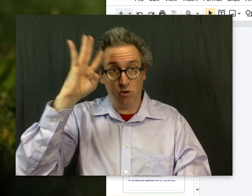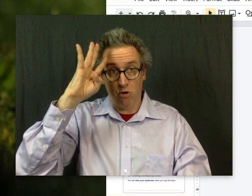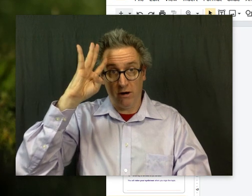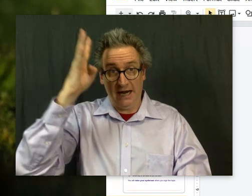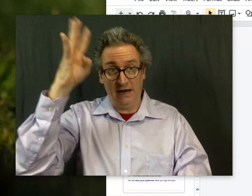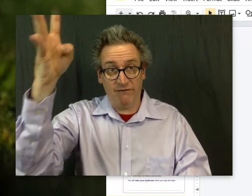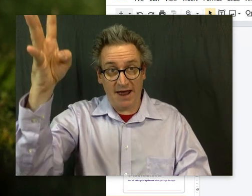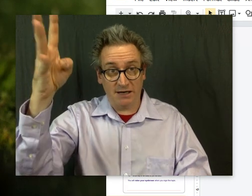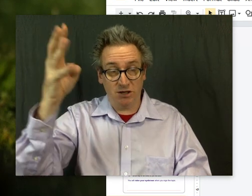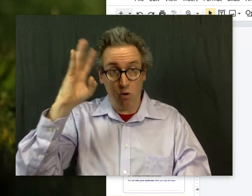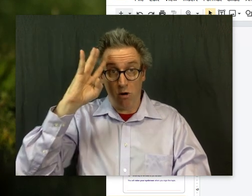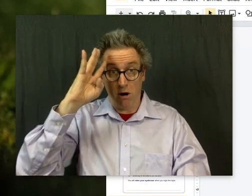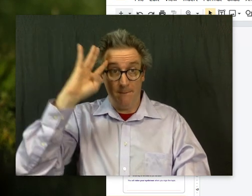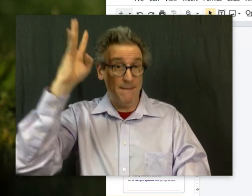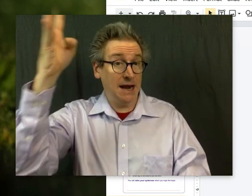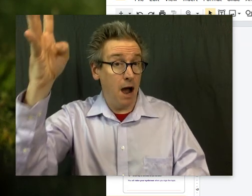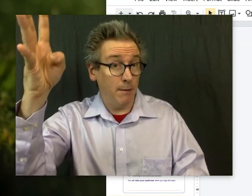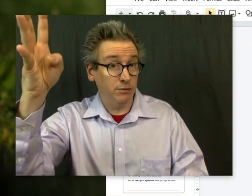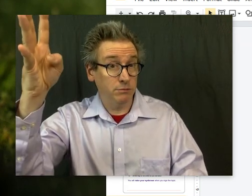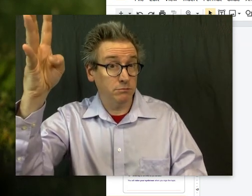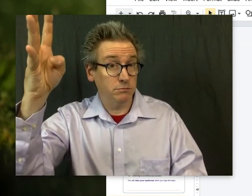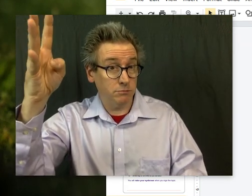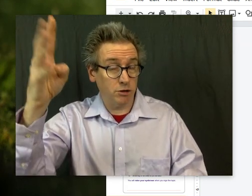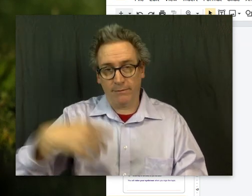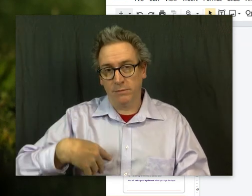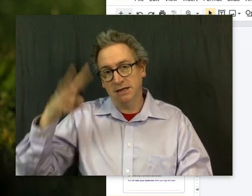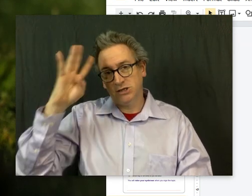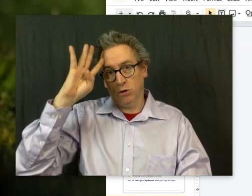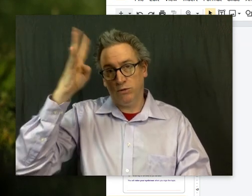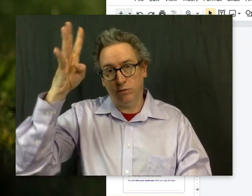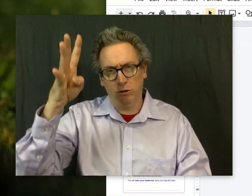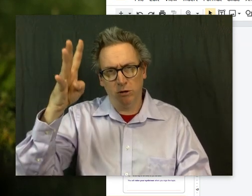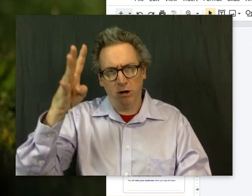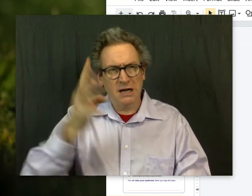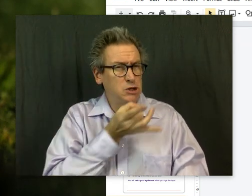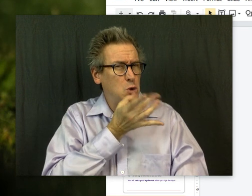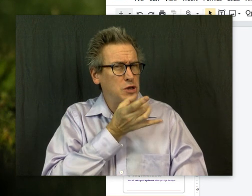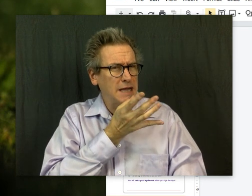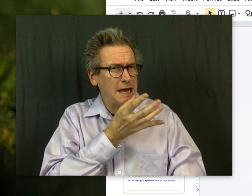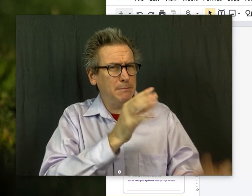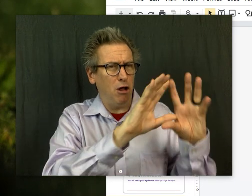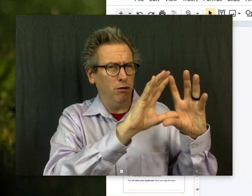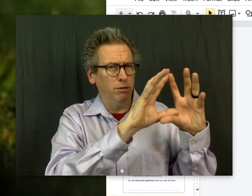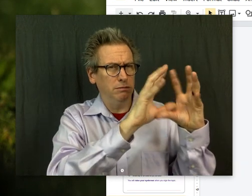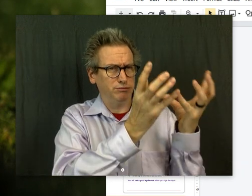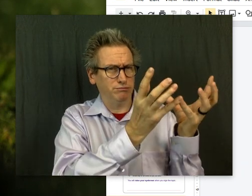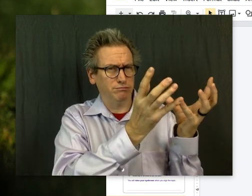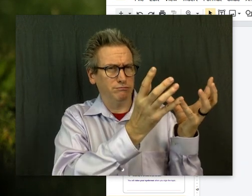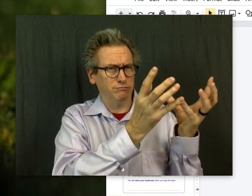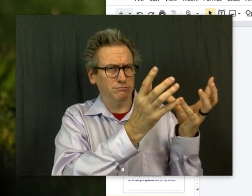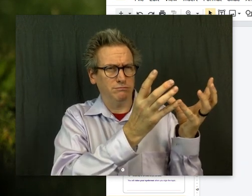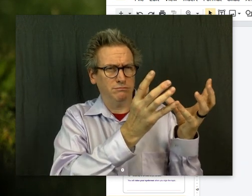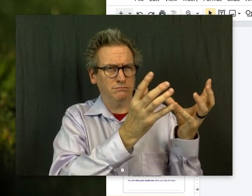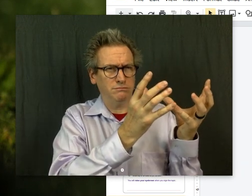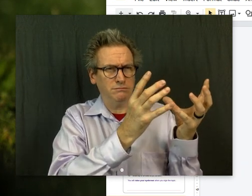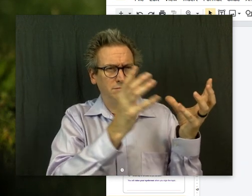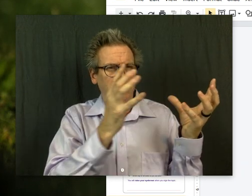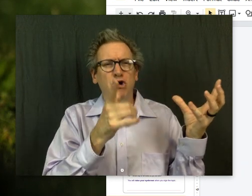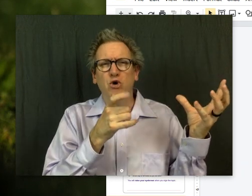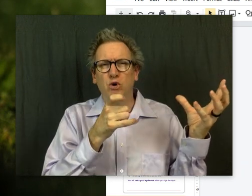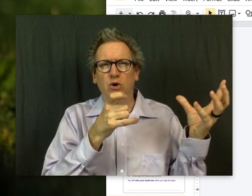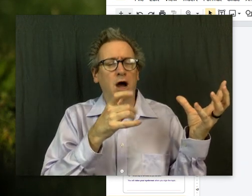create or invent or make up. Okay, so the light bulb,